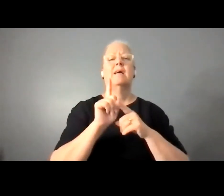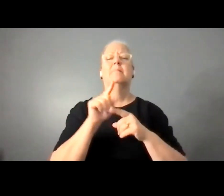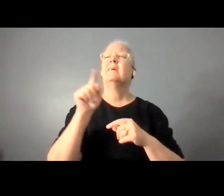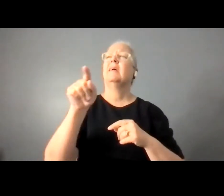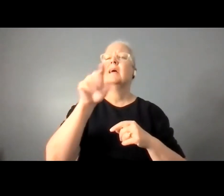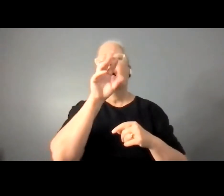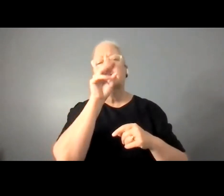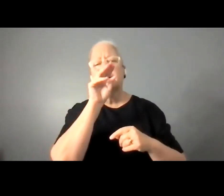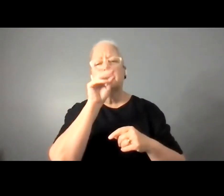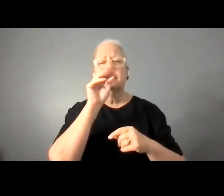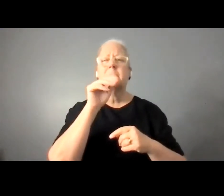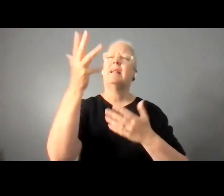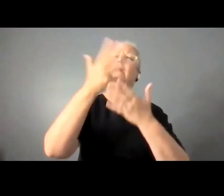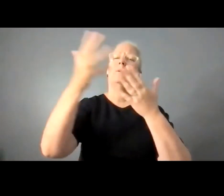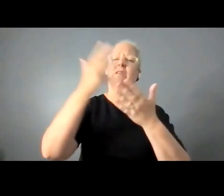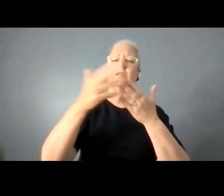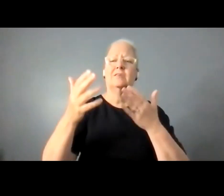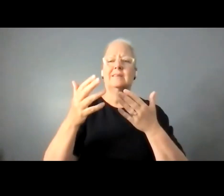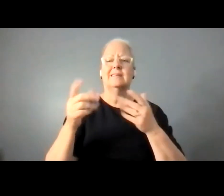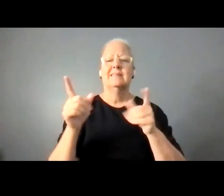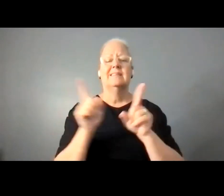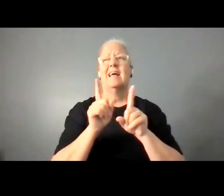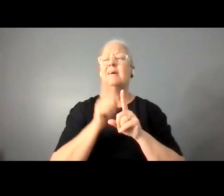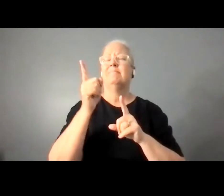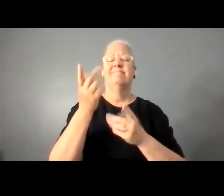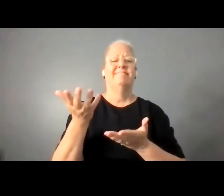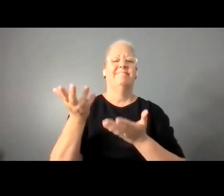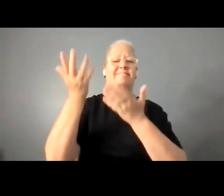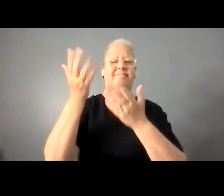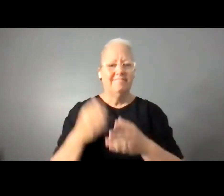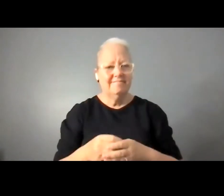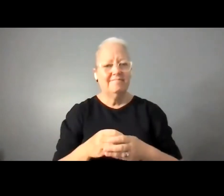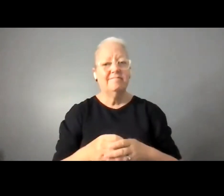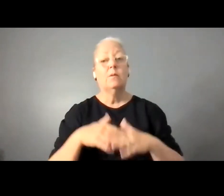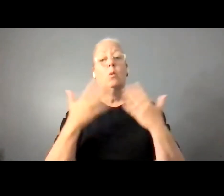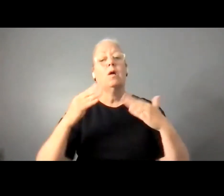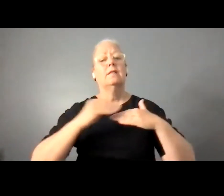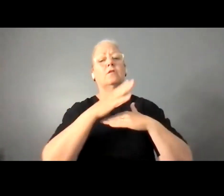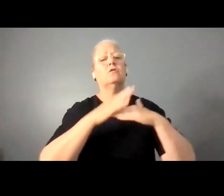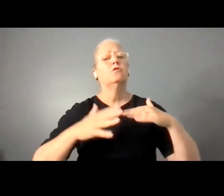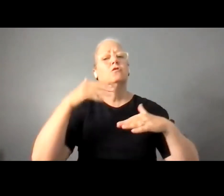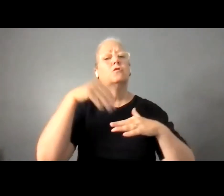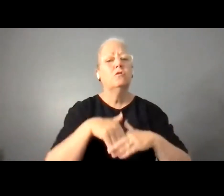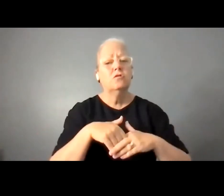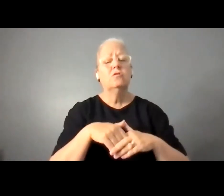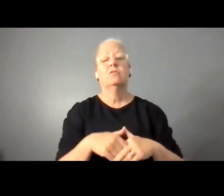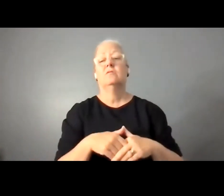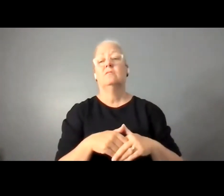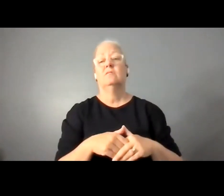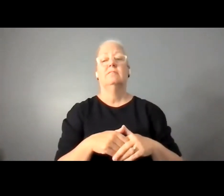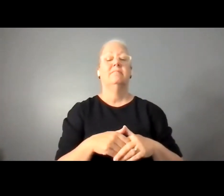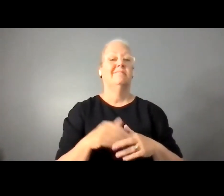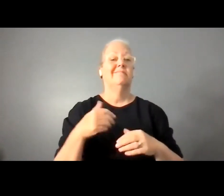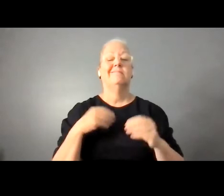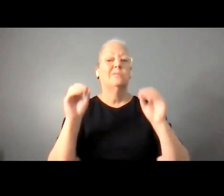language, whereby we don't have specialists for sign language interpreters,